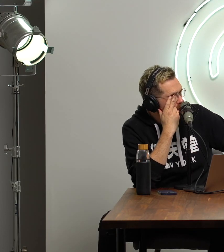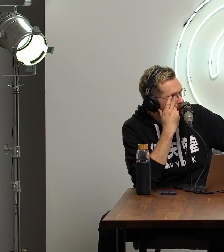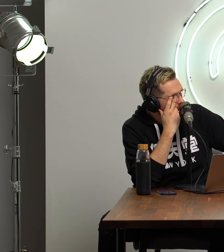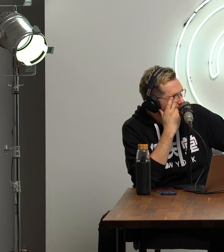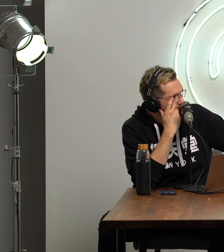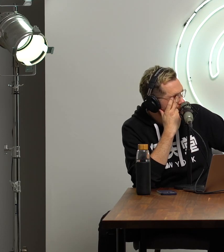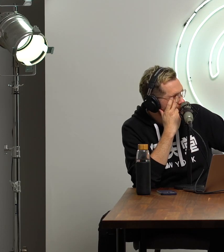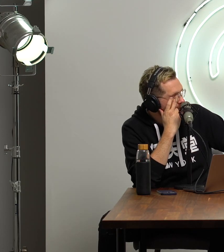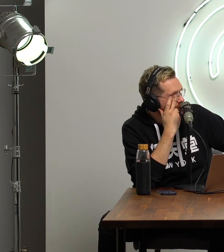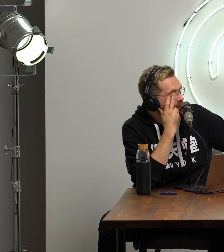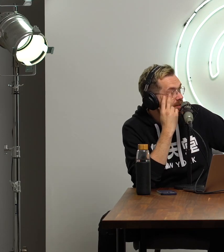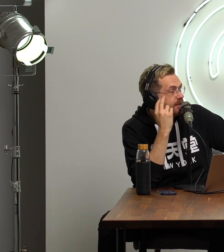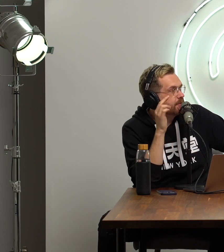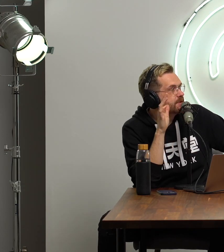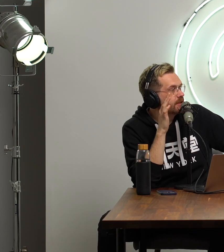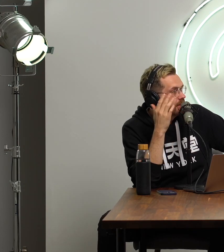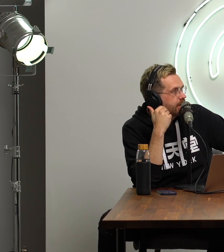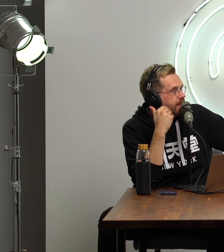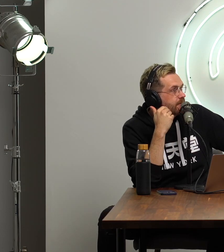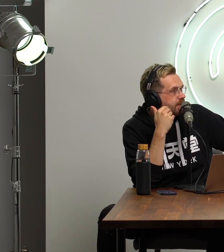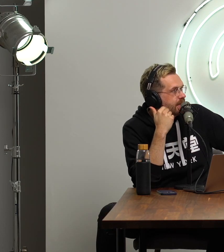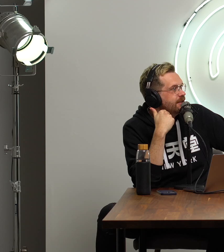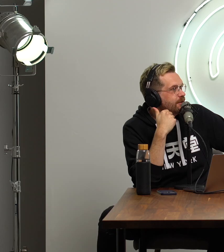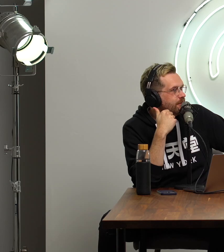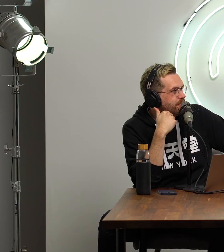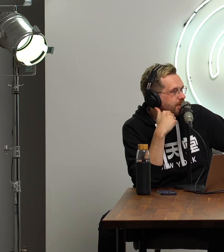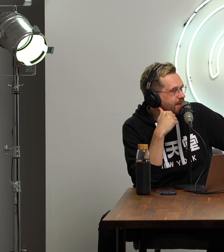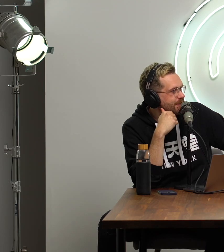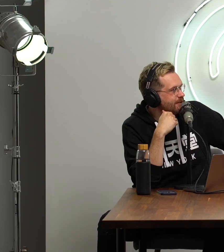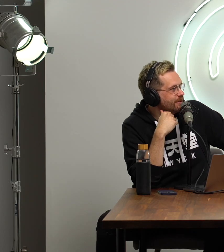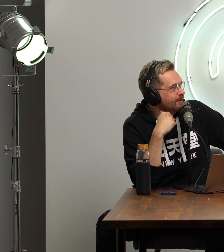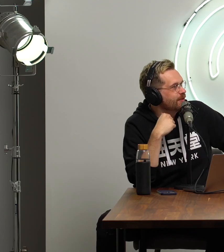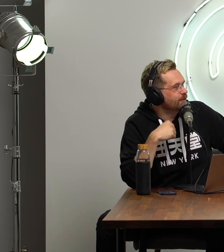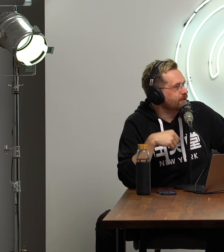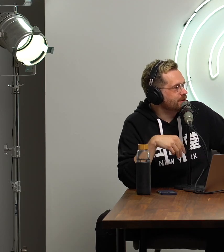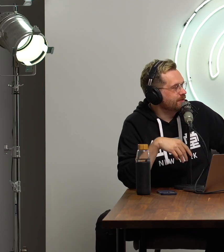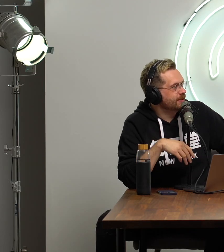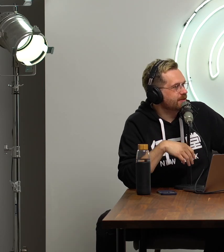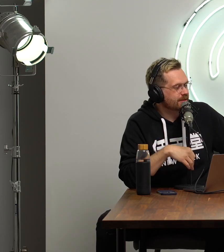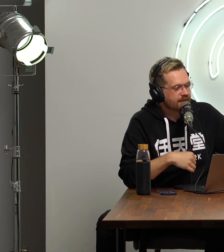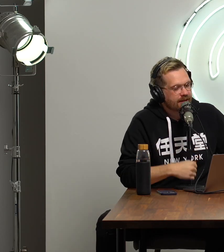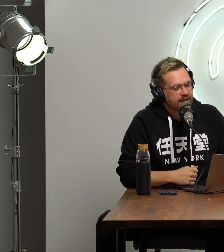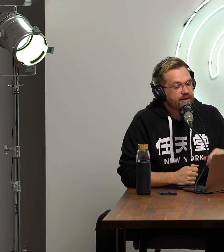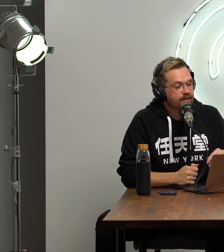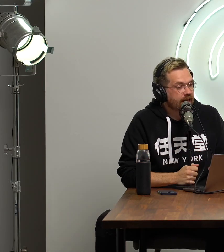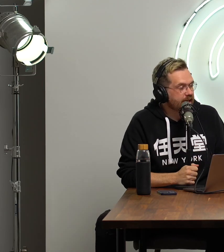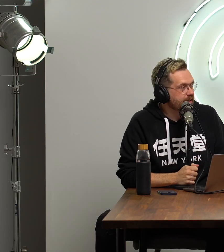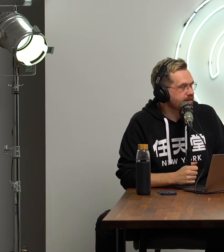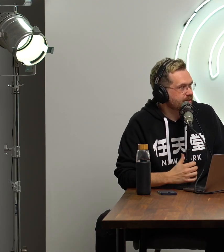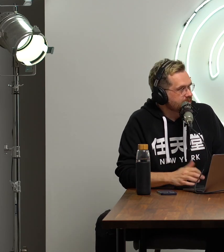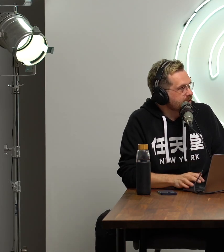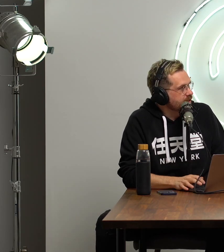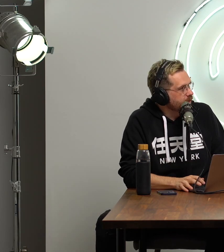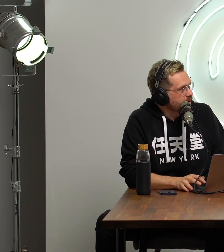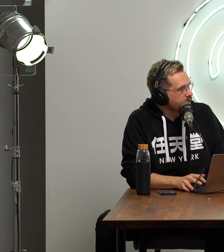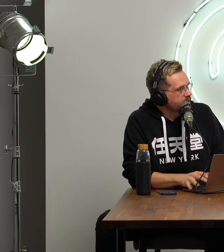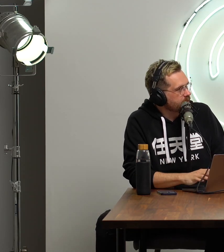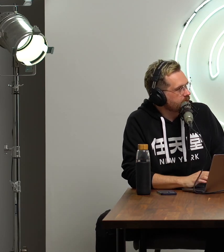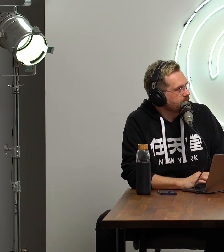then i realized that shows my age that was the that was the keto of the older generations they called it adkins and it was the same thing it was